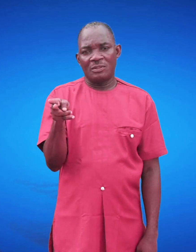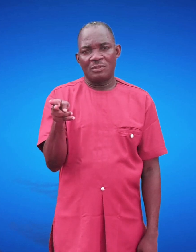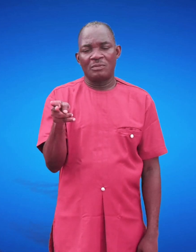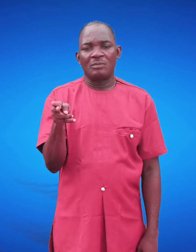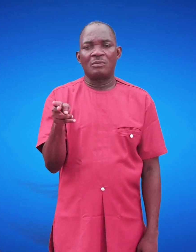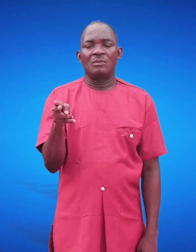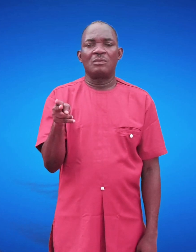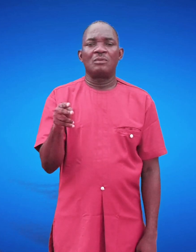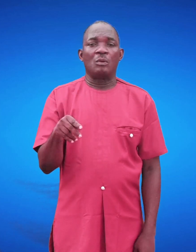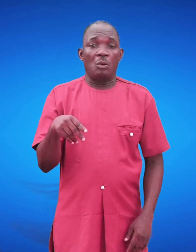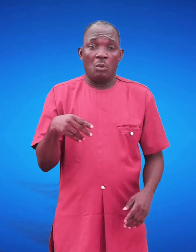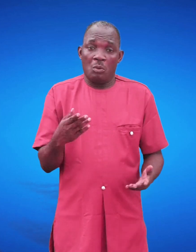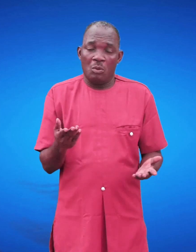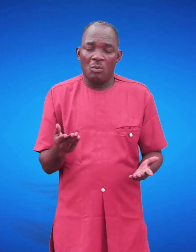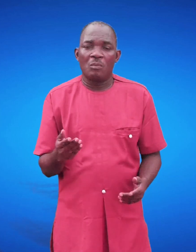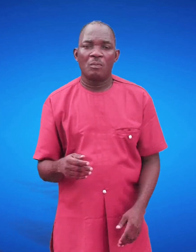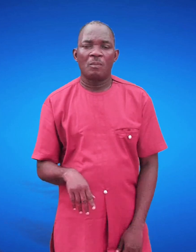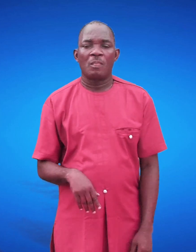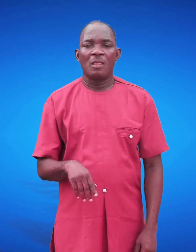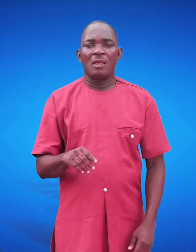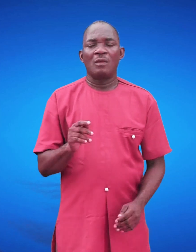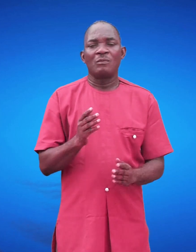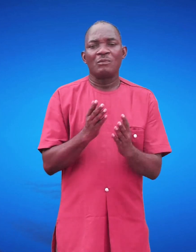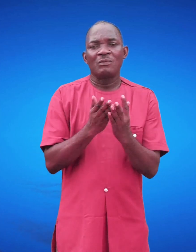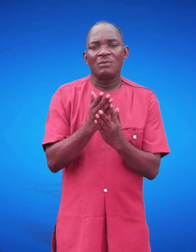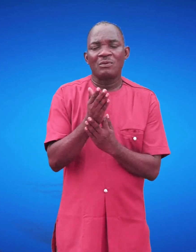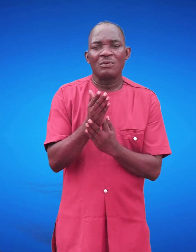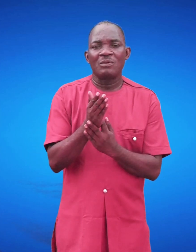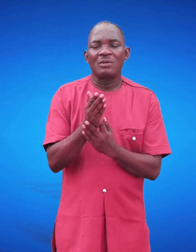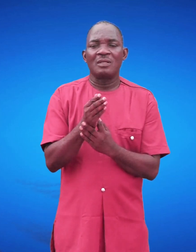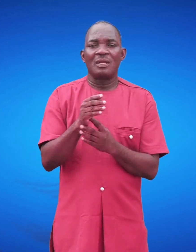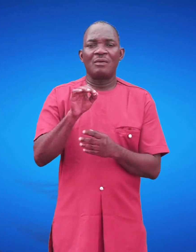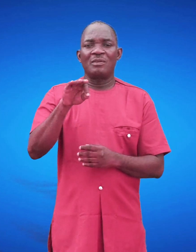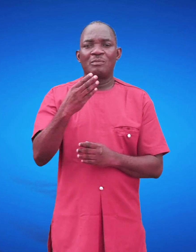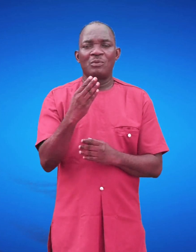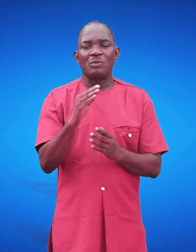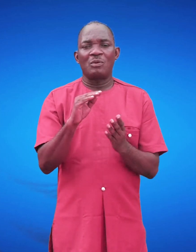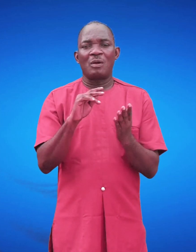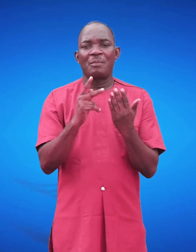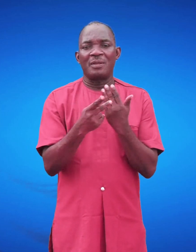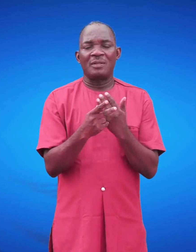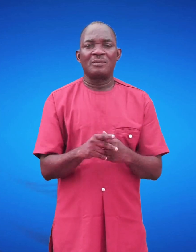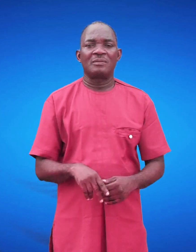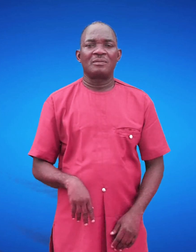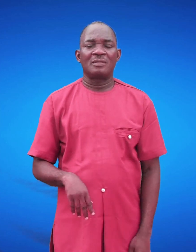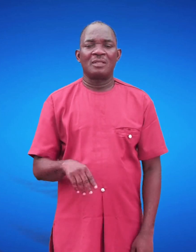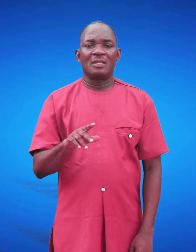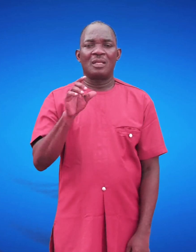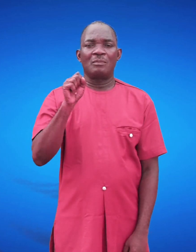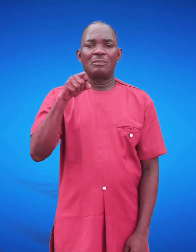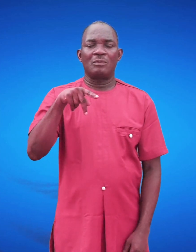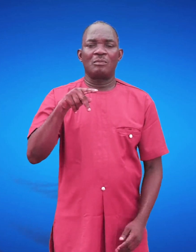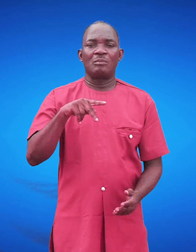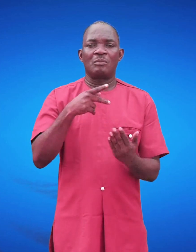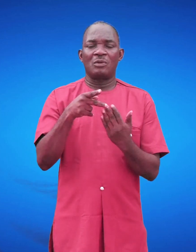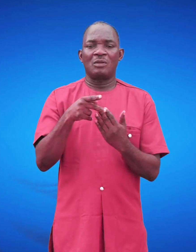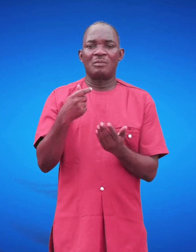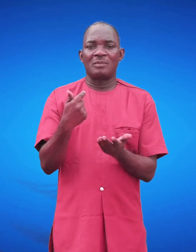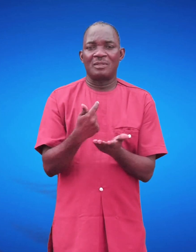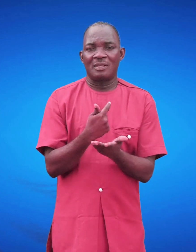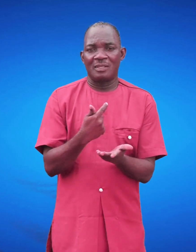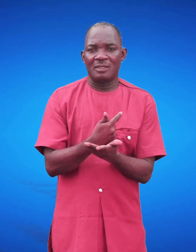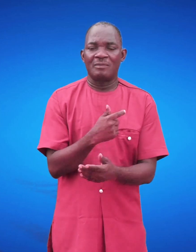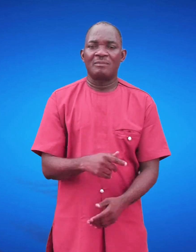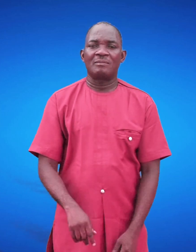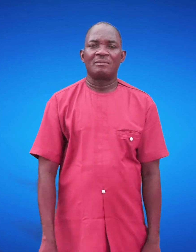www.leap.gov.gh or via our Facebook page, LEAP Program Ghana.